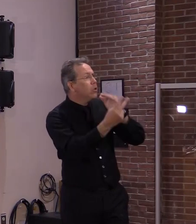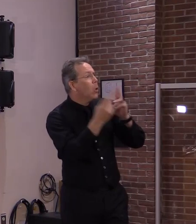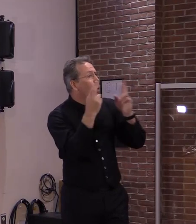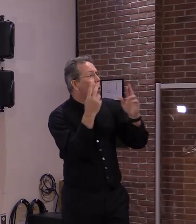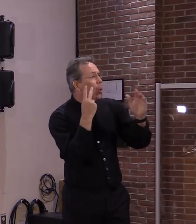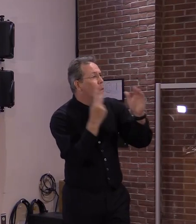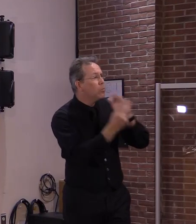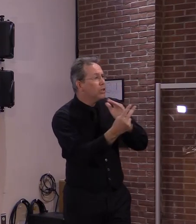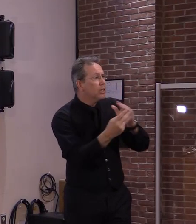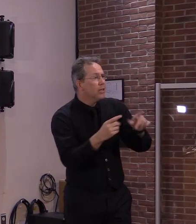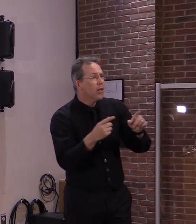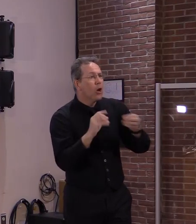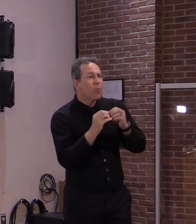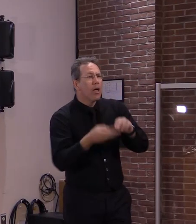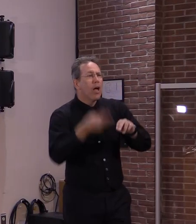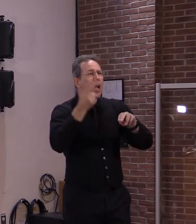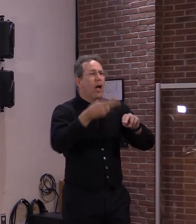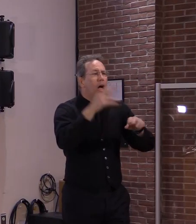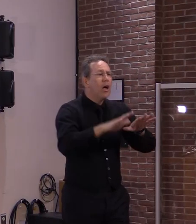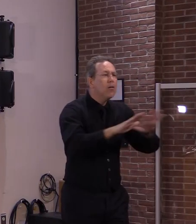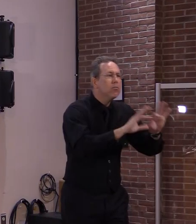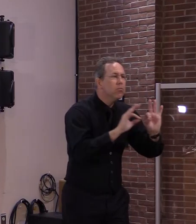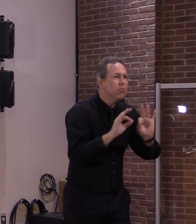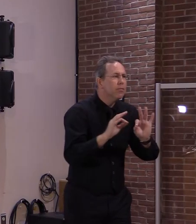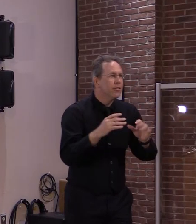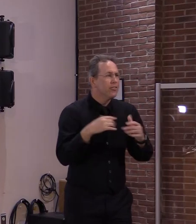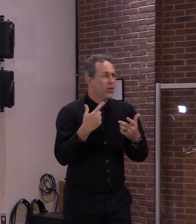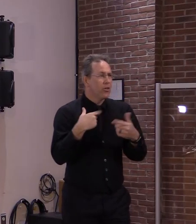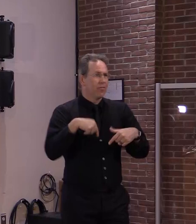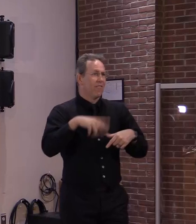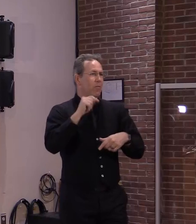of the most vaccinated states and one of the safest.